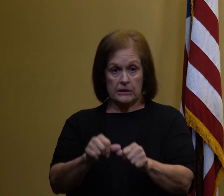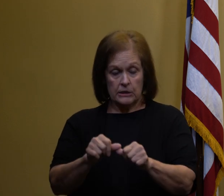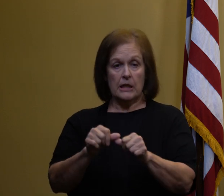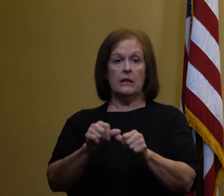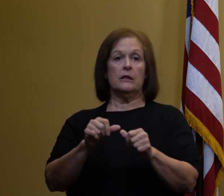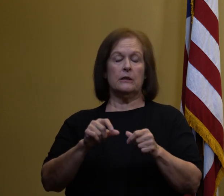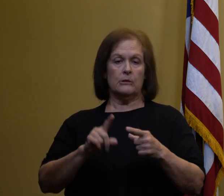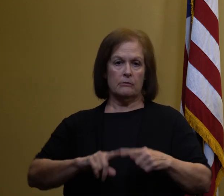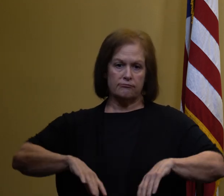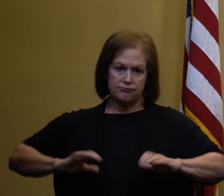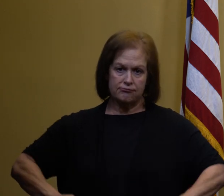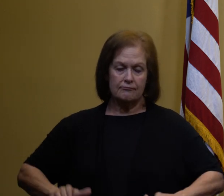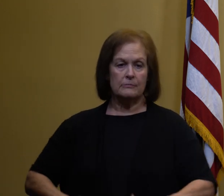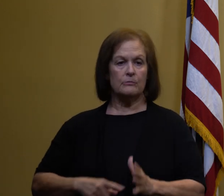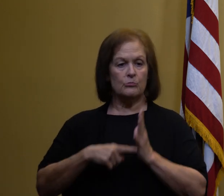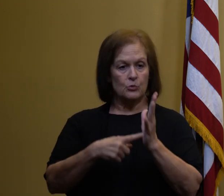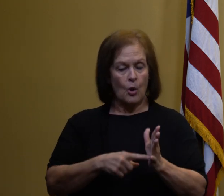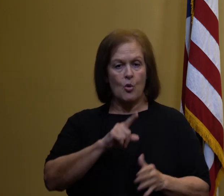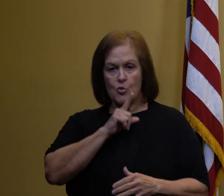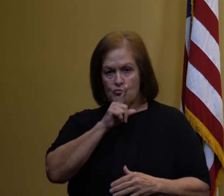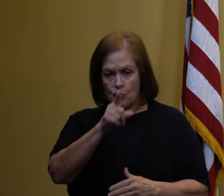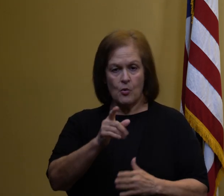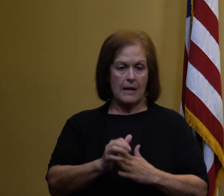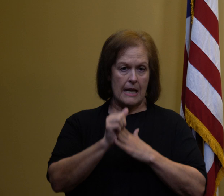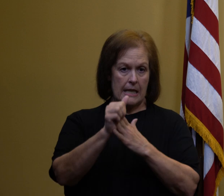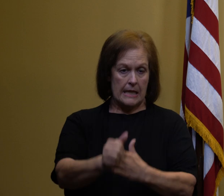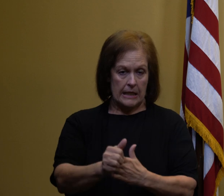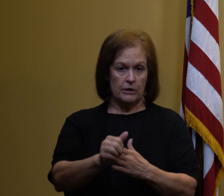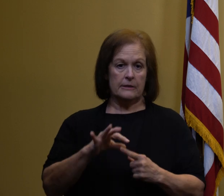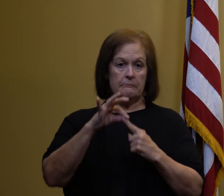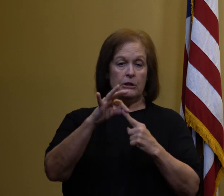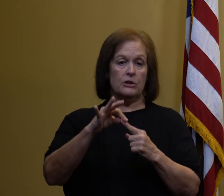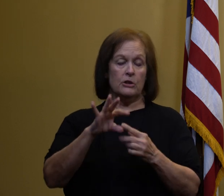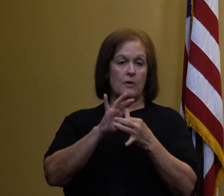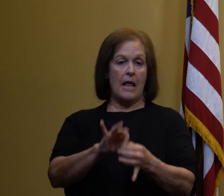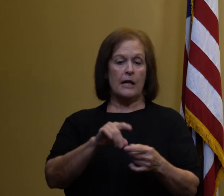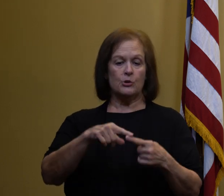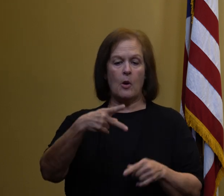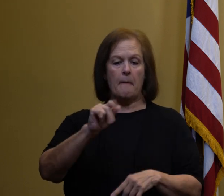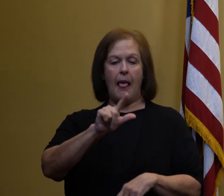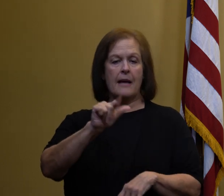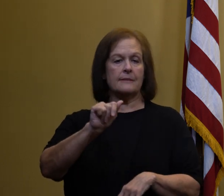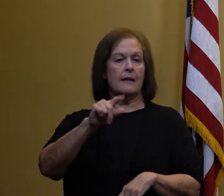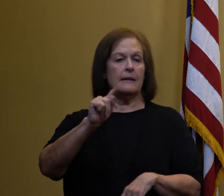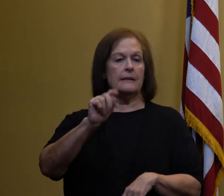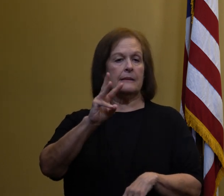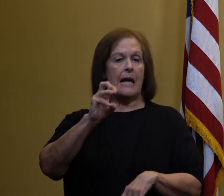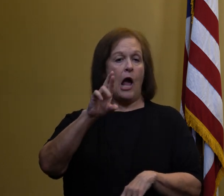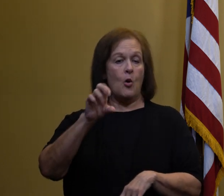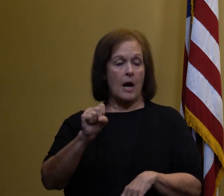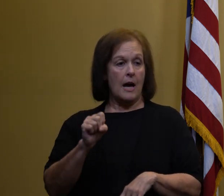take bold action and demonstrate true leadership, especially relative to Plaza Tower, pushing